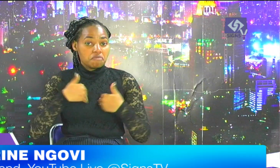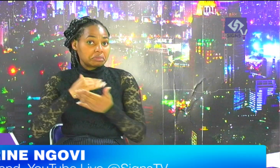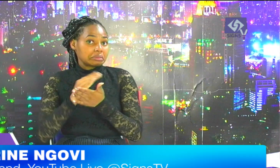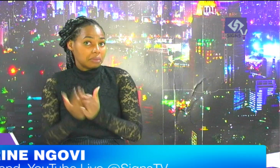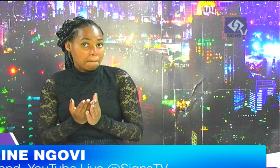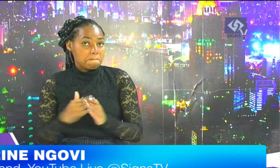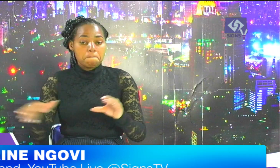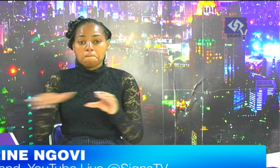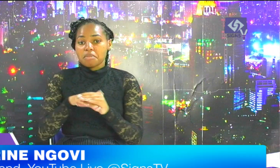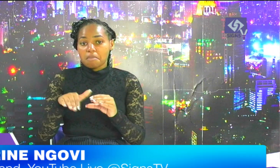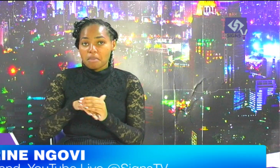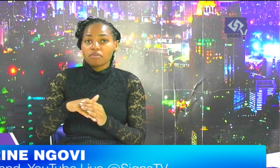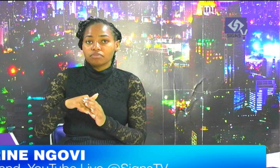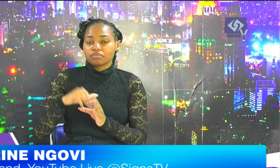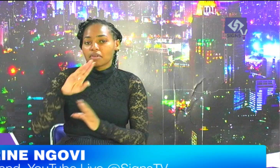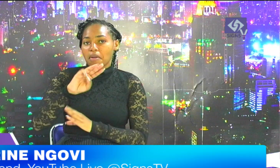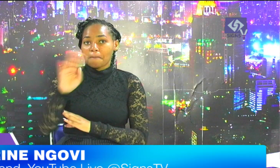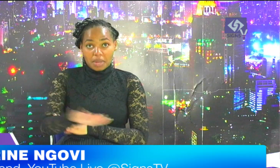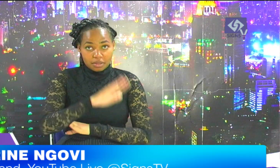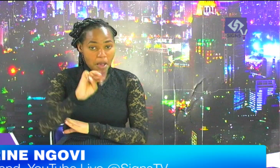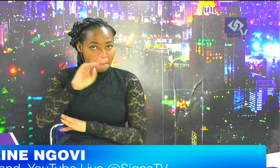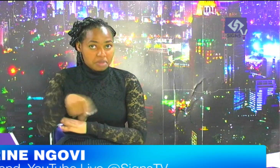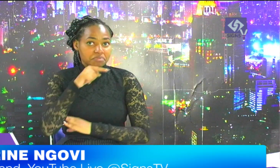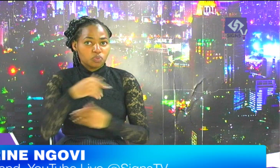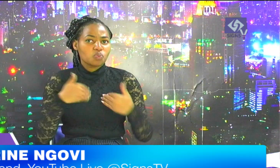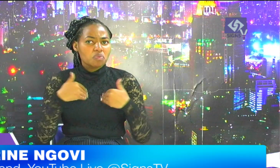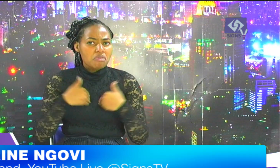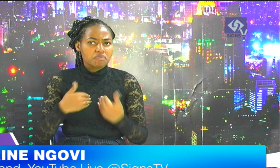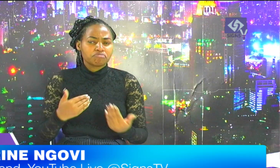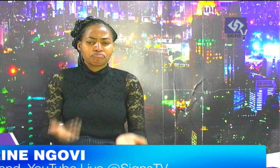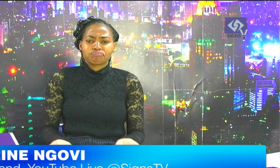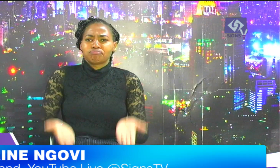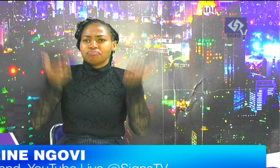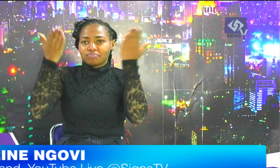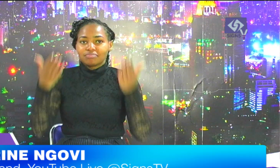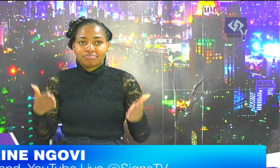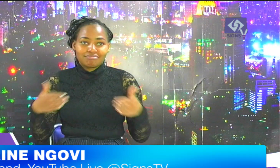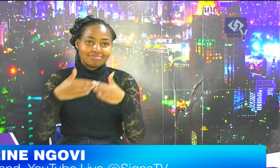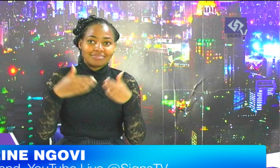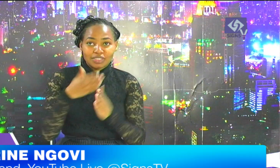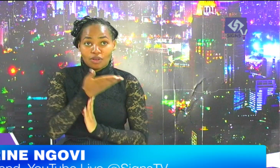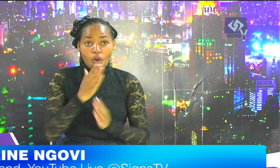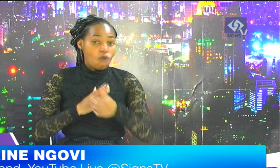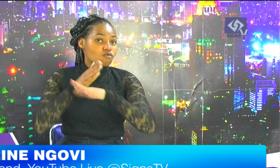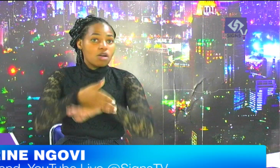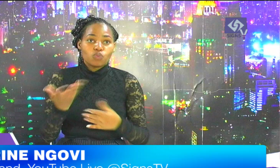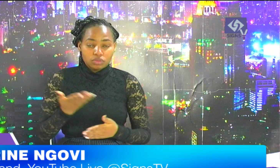However, some members of Parliament have raised concerns over